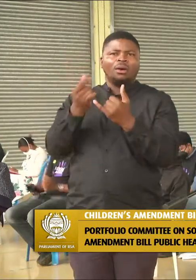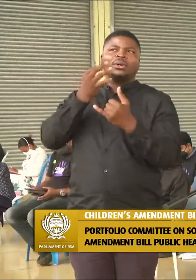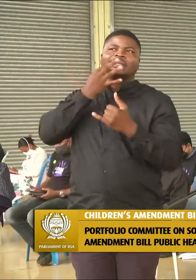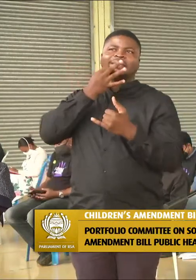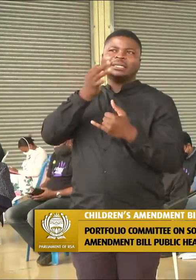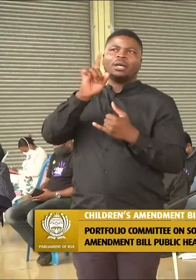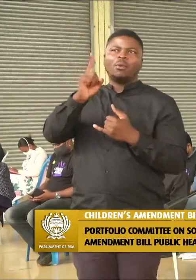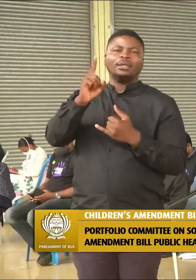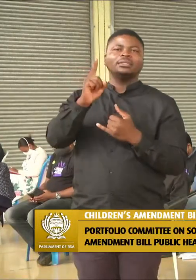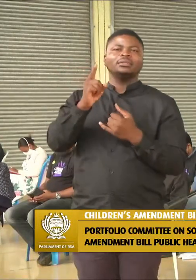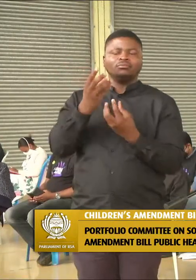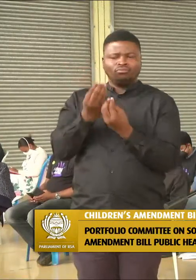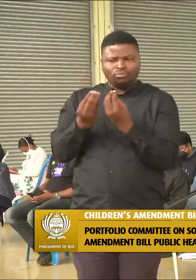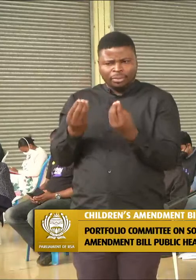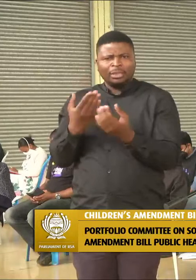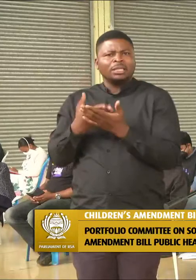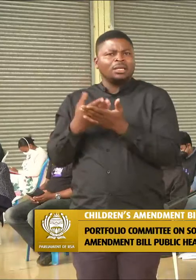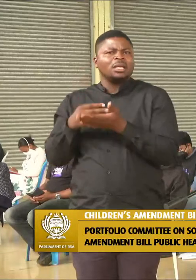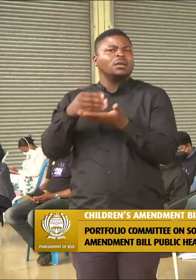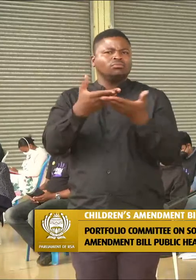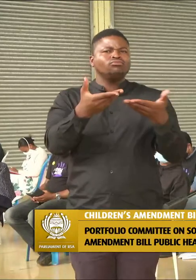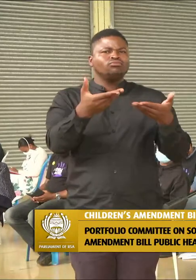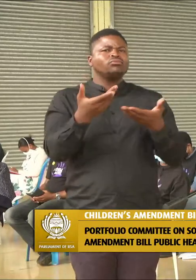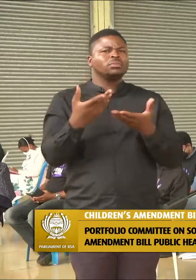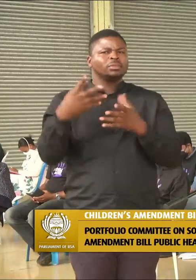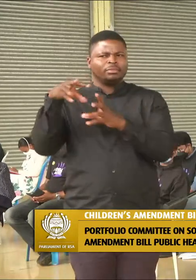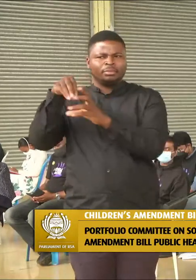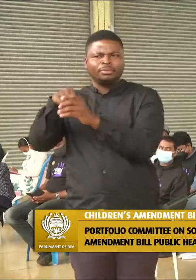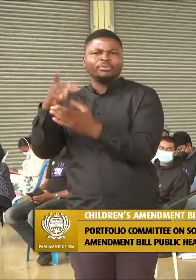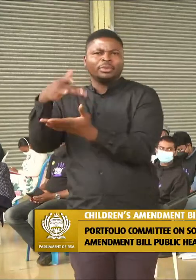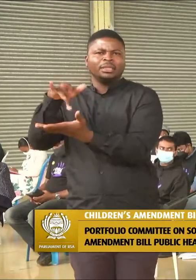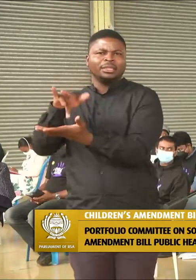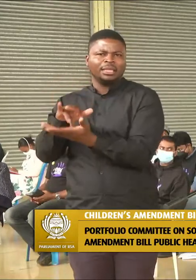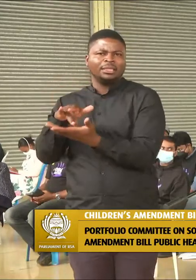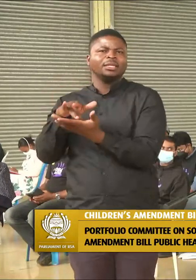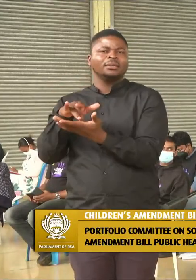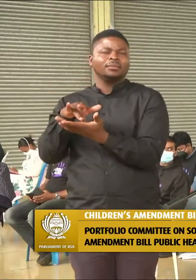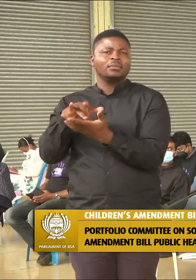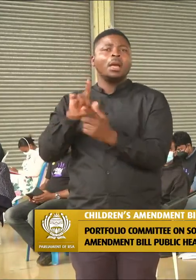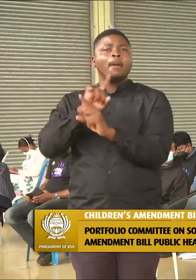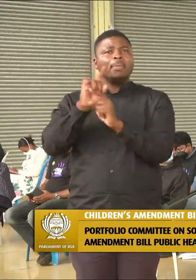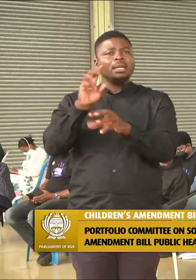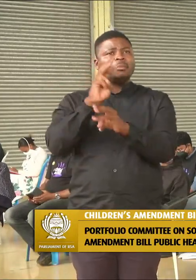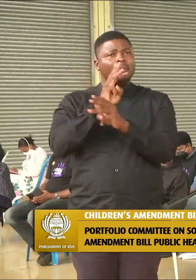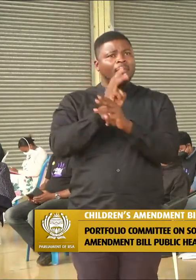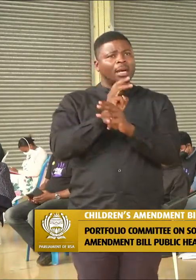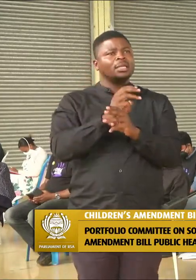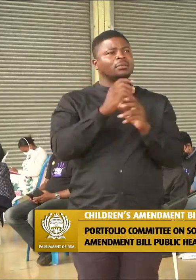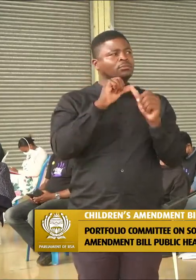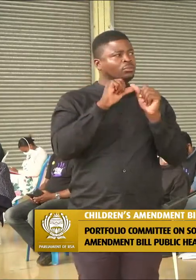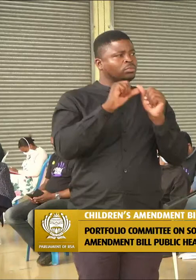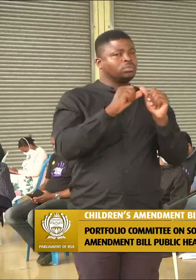umntwana ungamthatha umgcine e-center while umzali esafunela umntwana